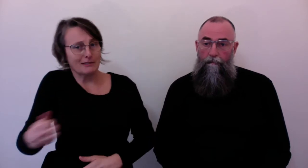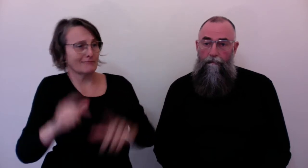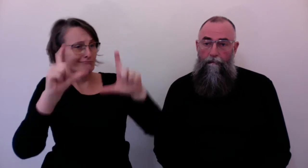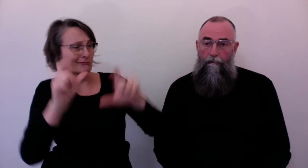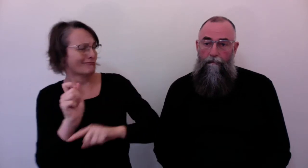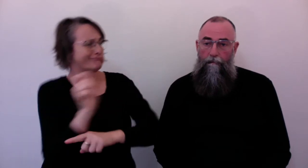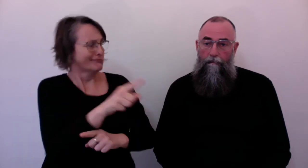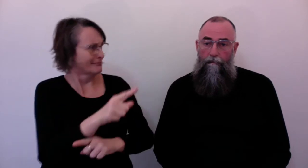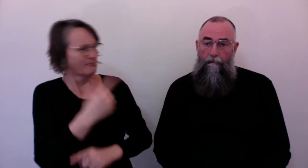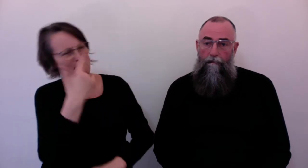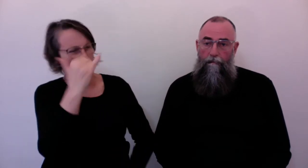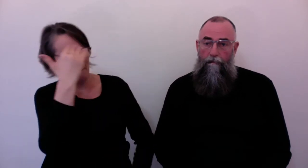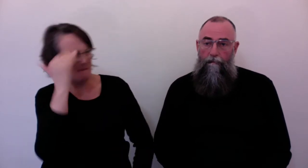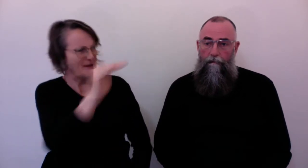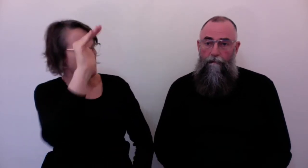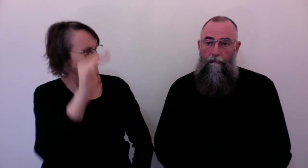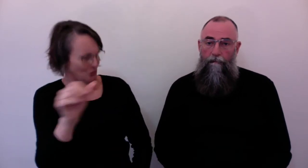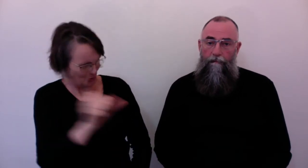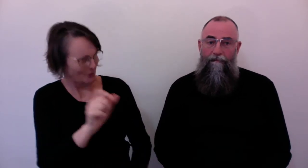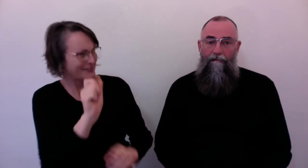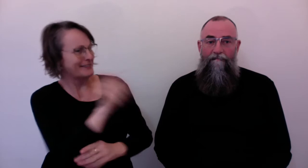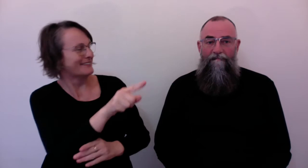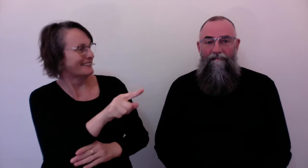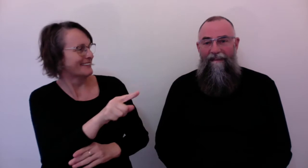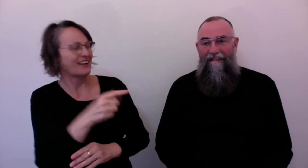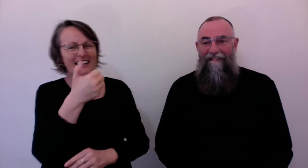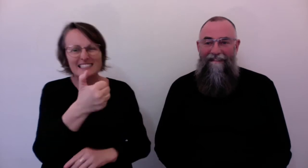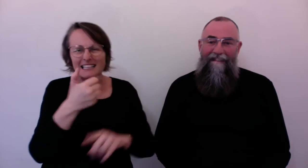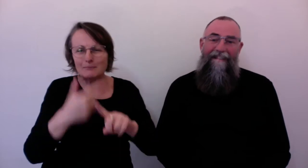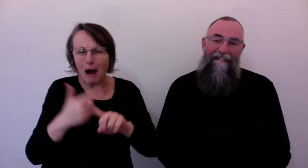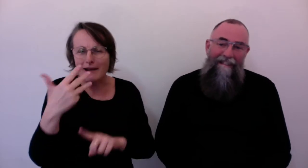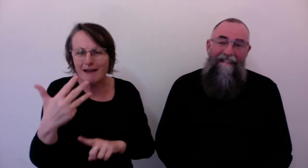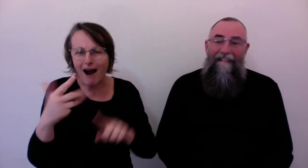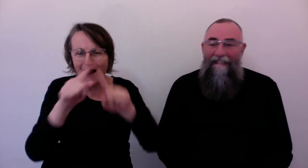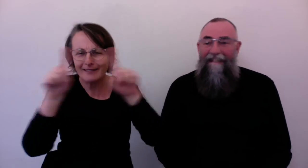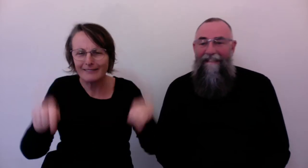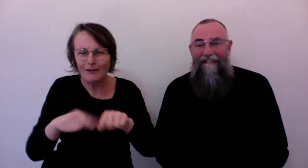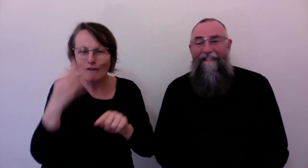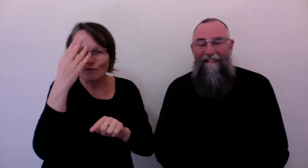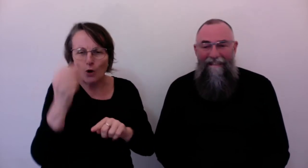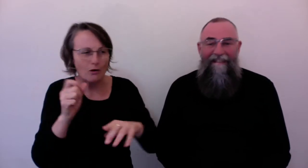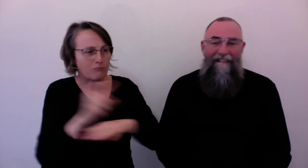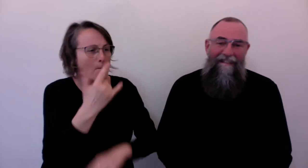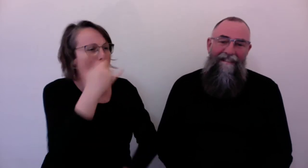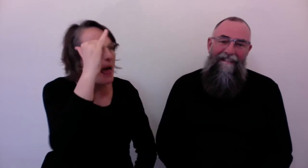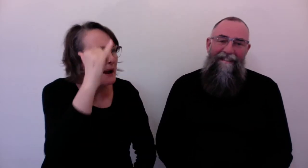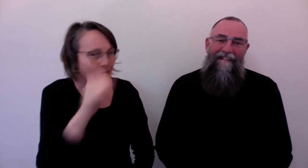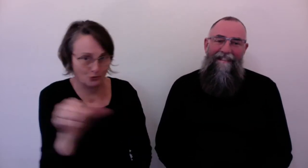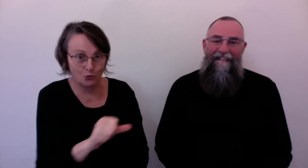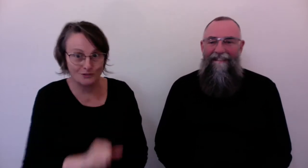A signed one? Sign one. Send it through and put them on your alumni board. Yeah. Oh, Yeah. So good. See you later. Yes. So going